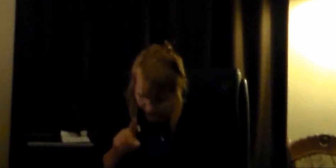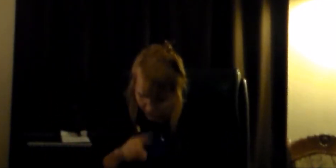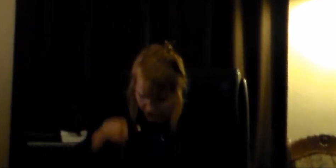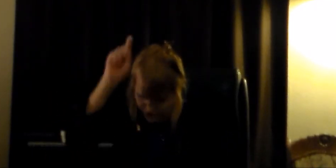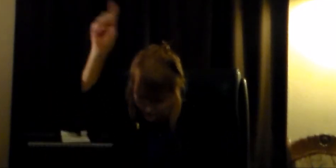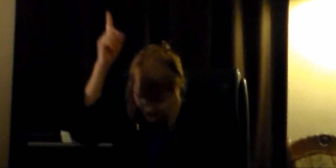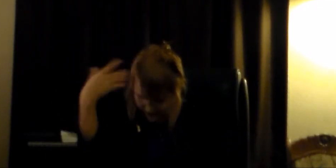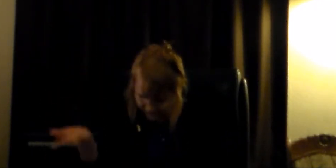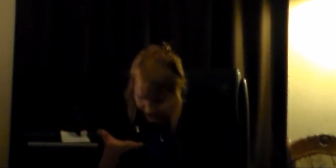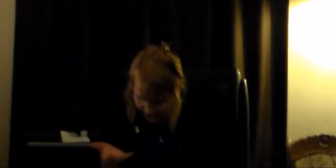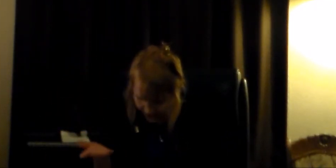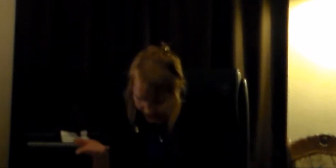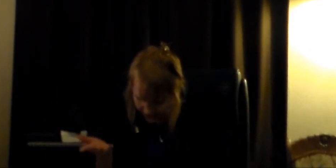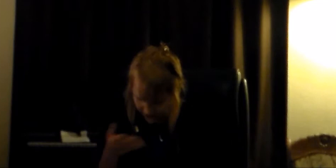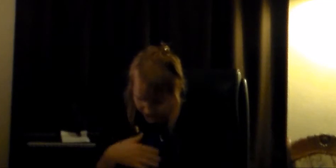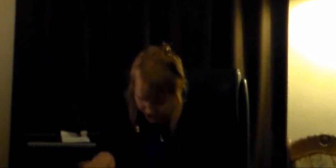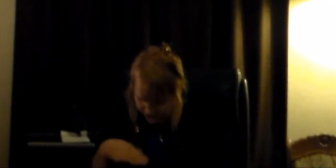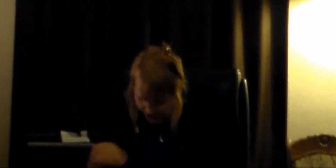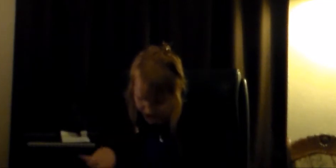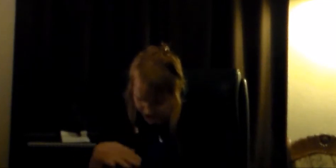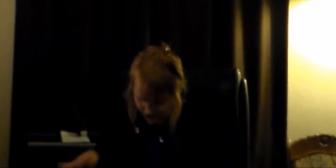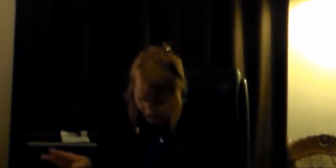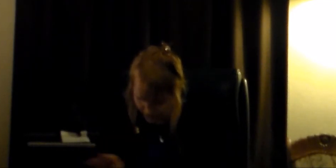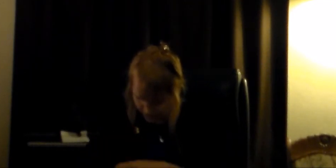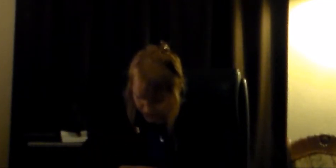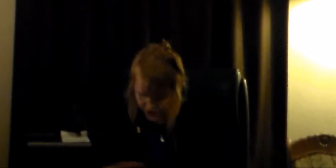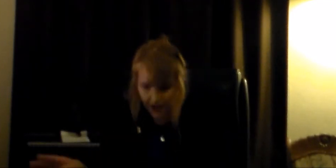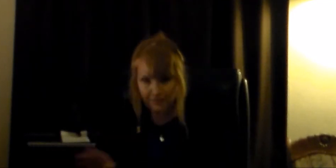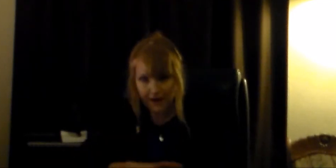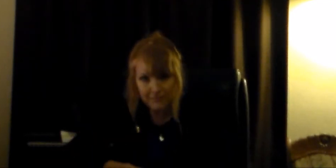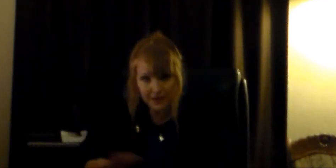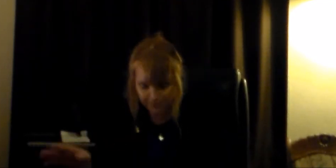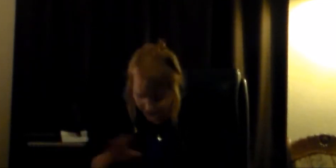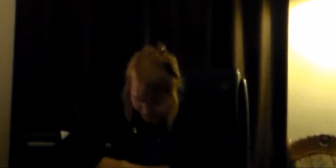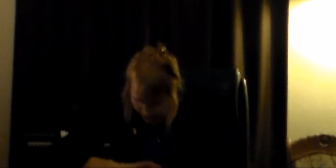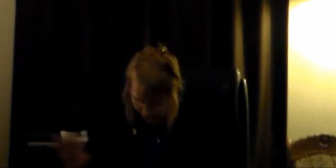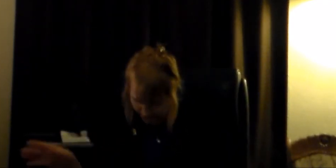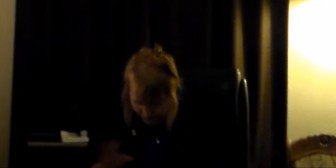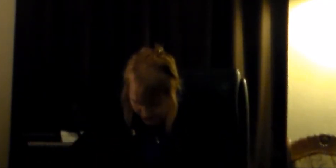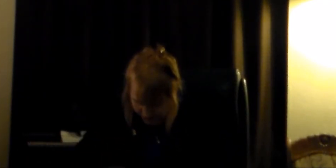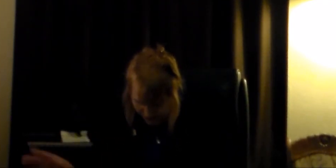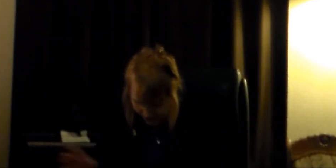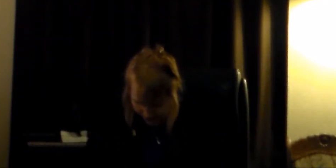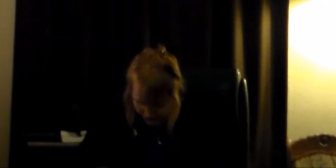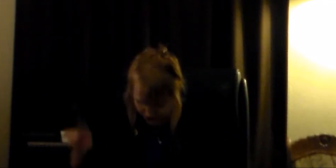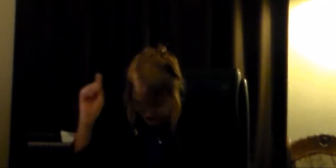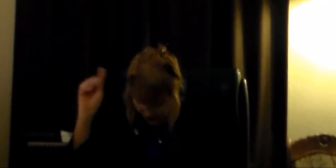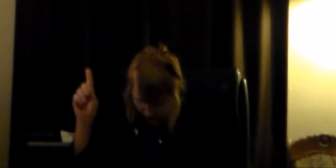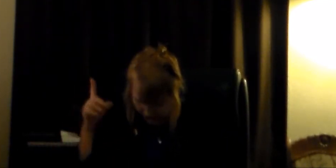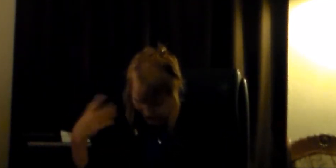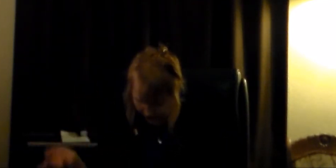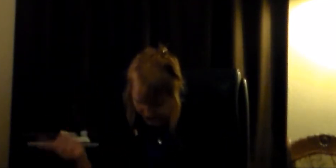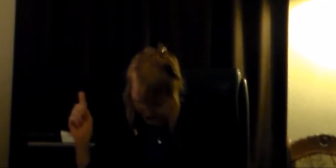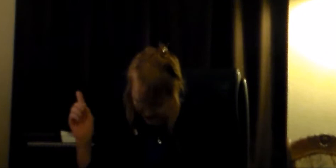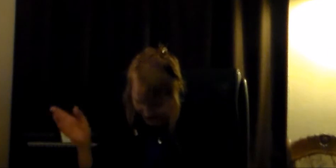They worship me in vain. Their teachings are but rules taught by men, people. Amen, amen. Jesus called the crowd to him and